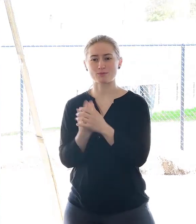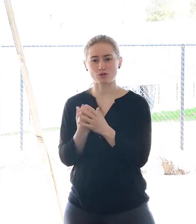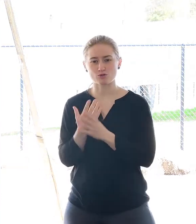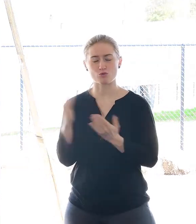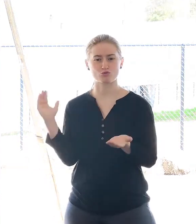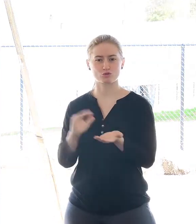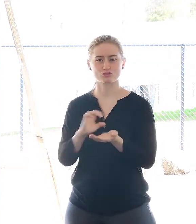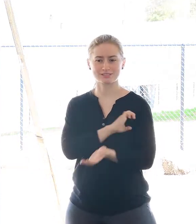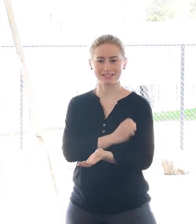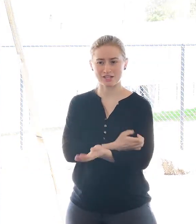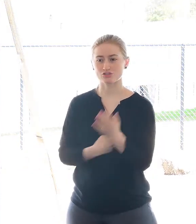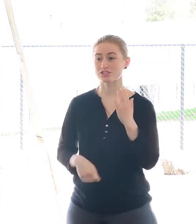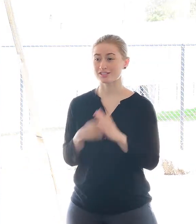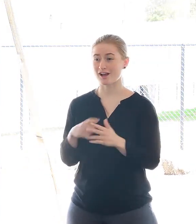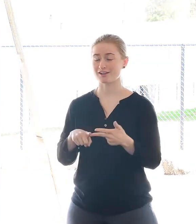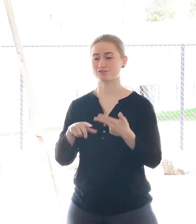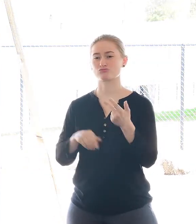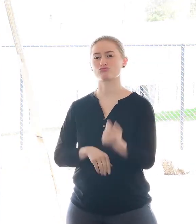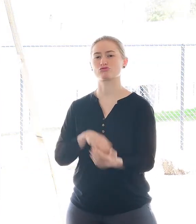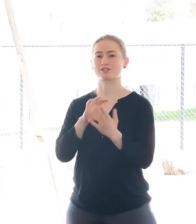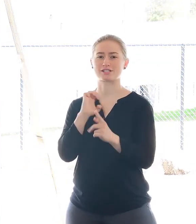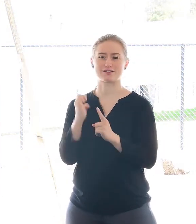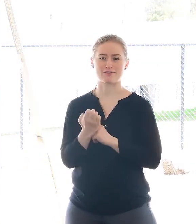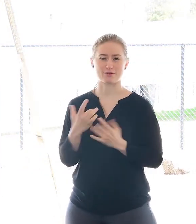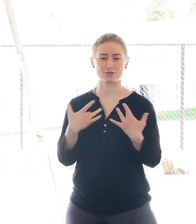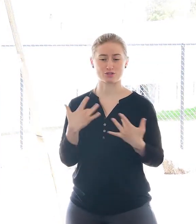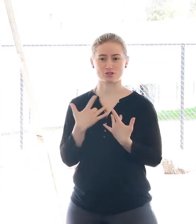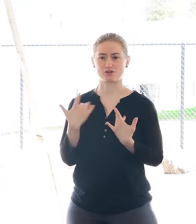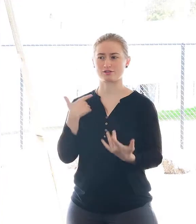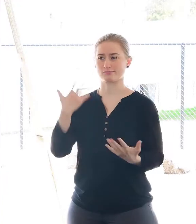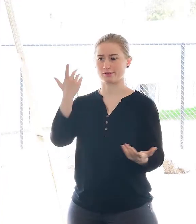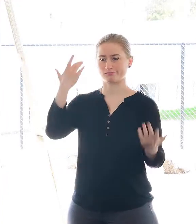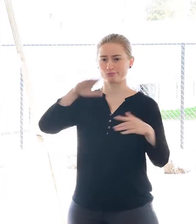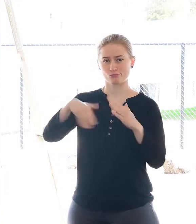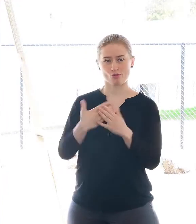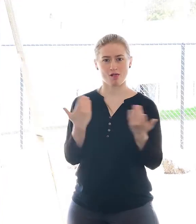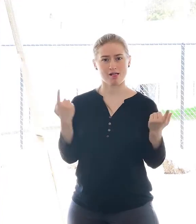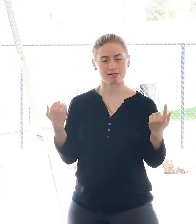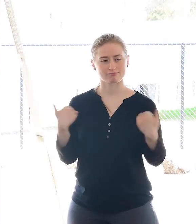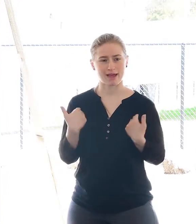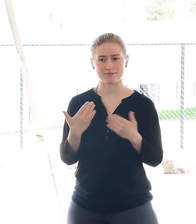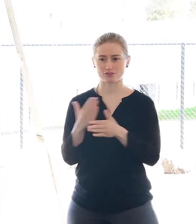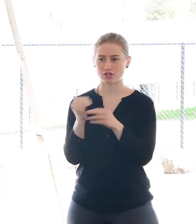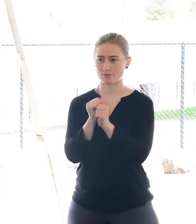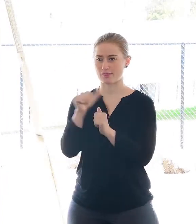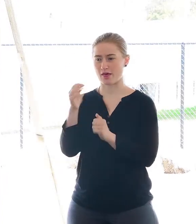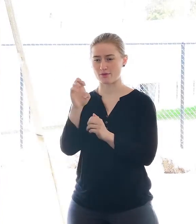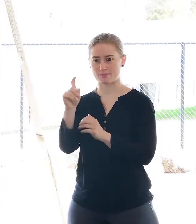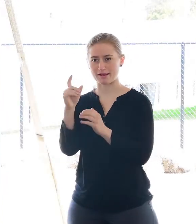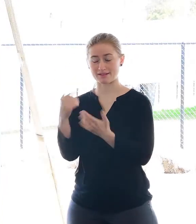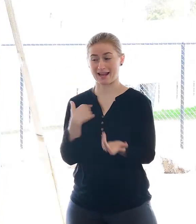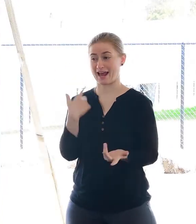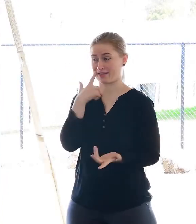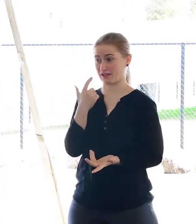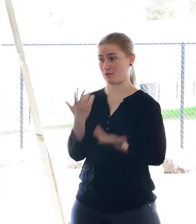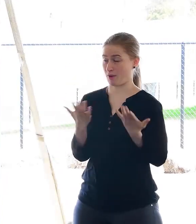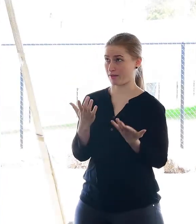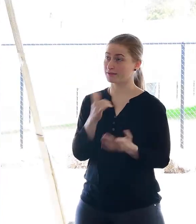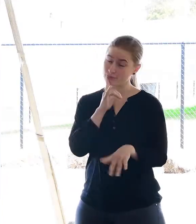energy costs, and addressing environmental concerns shared by all Marylanders. And my favorite is we are saving taxpayer